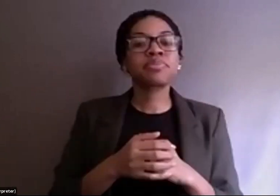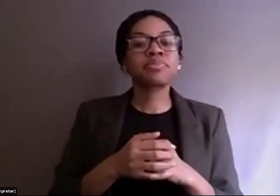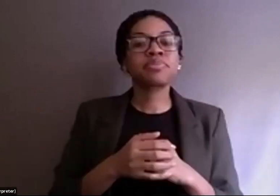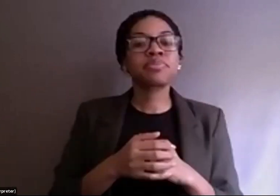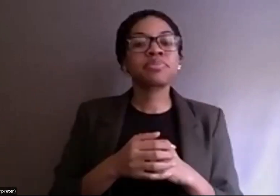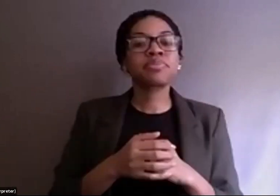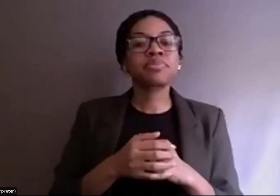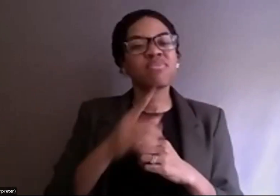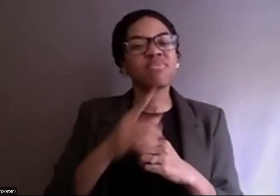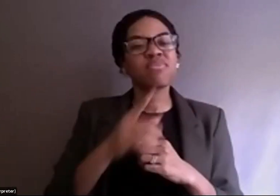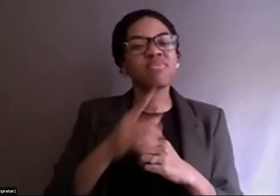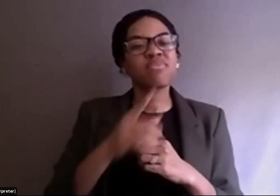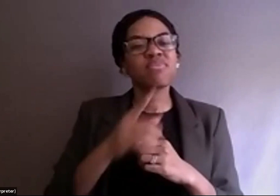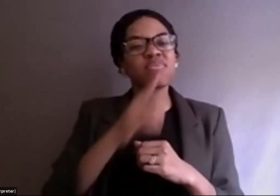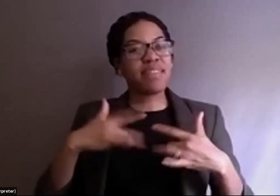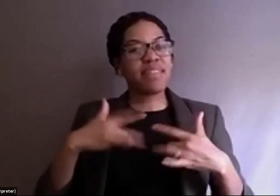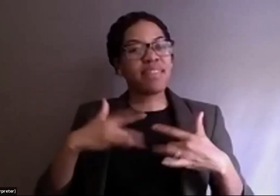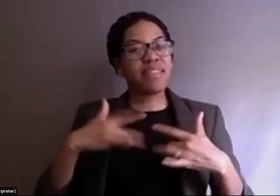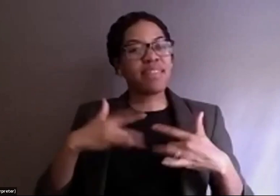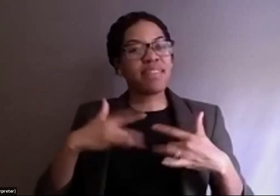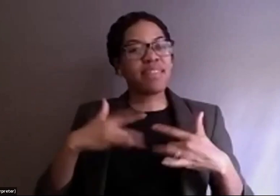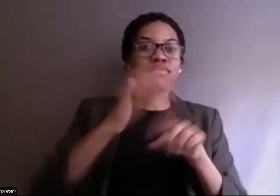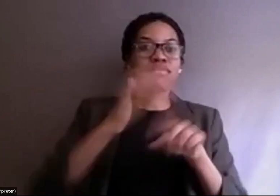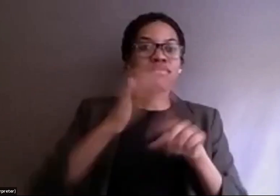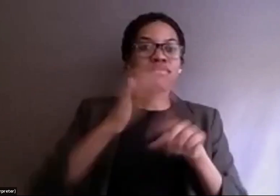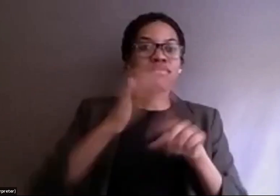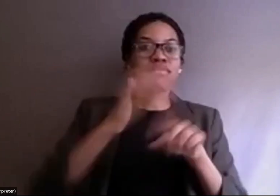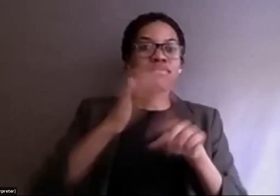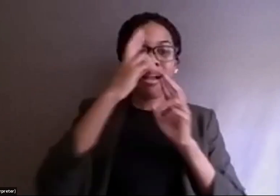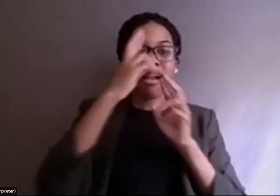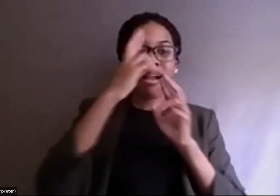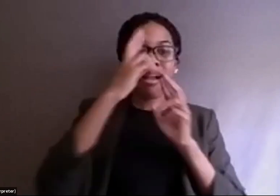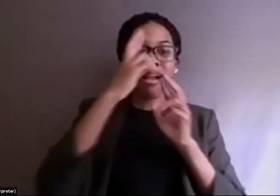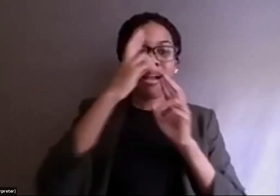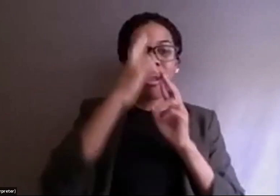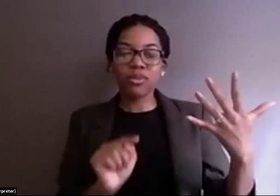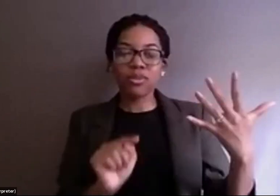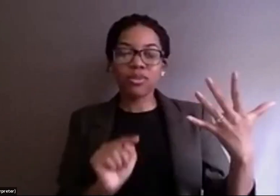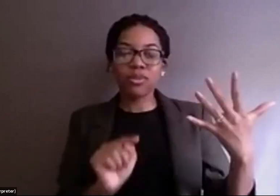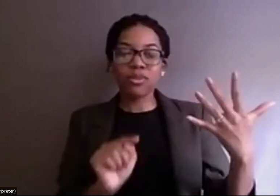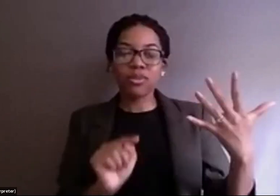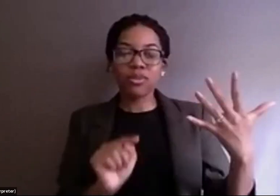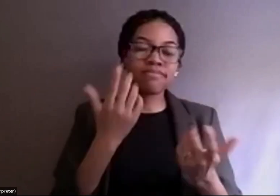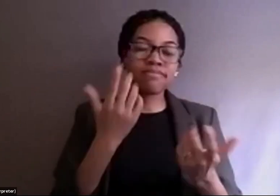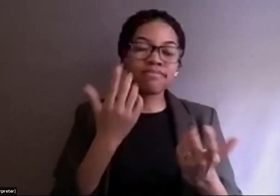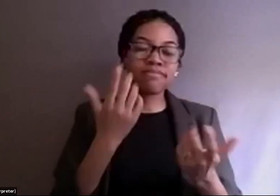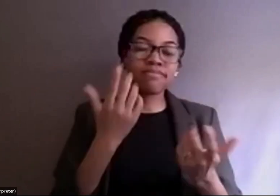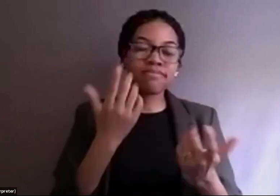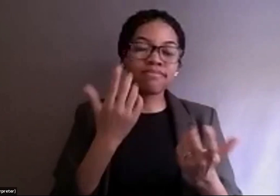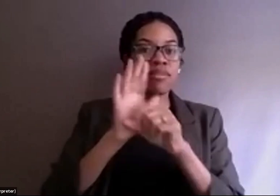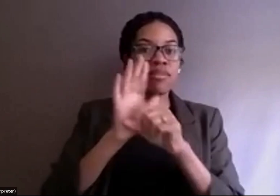how you're moving the convening online and what the plans are for 2021?